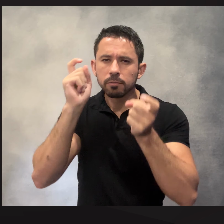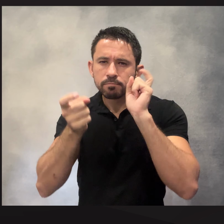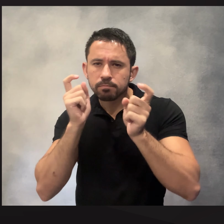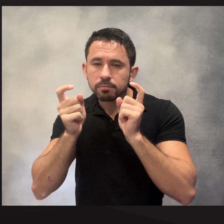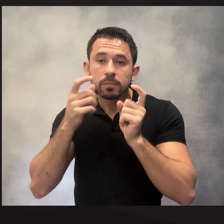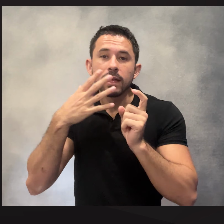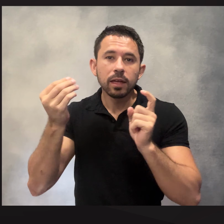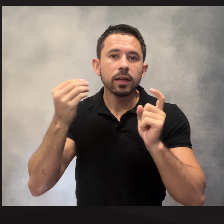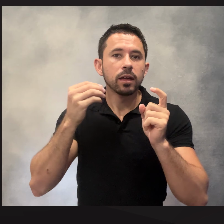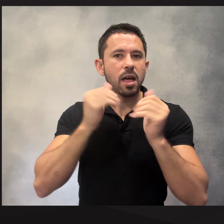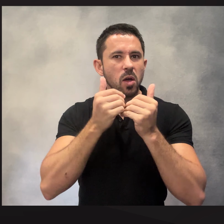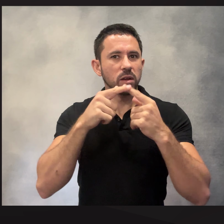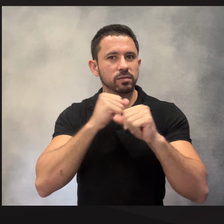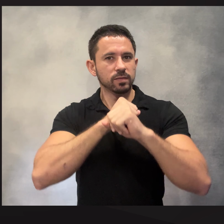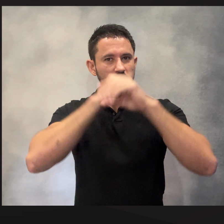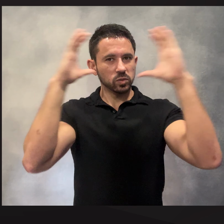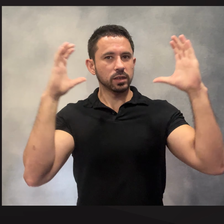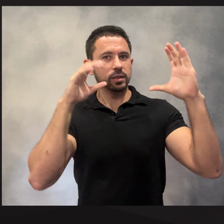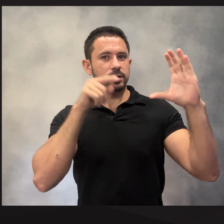visualizing open data.